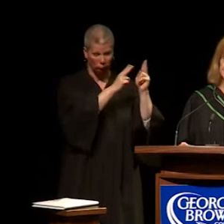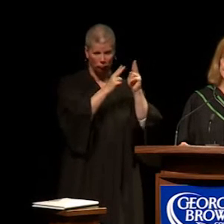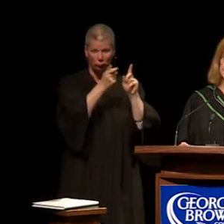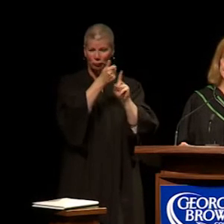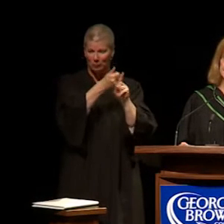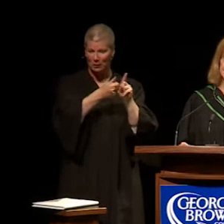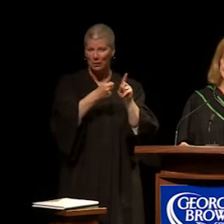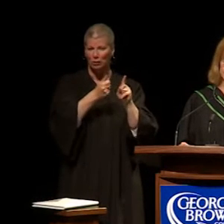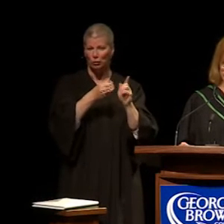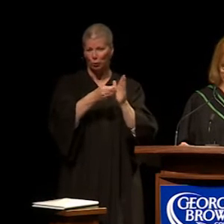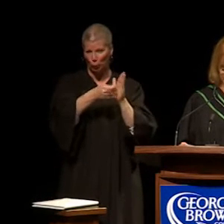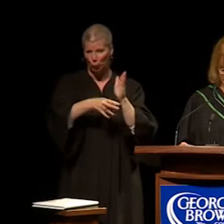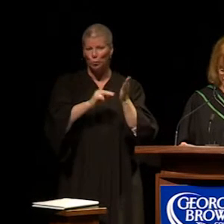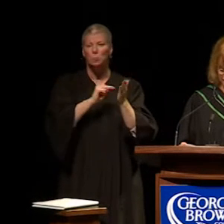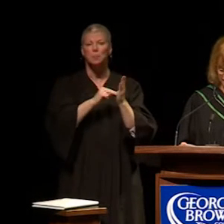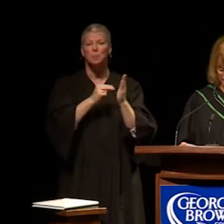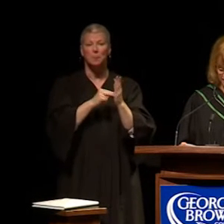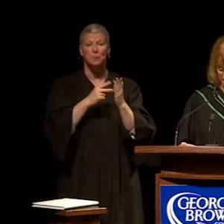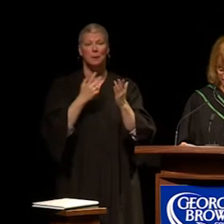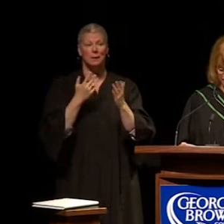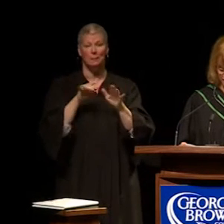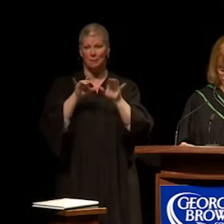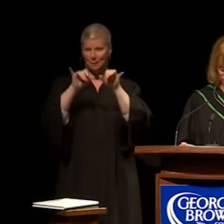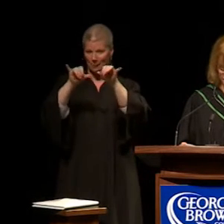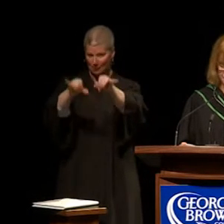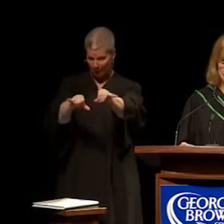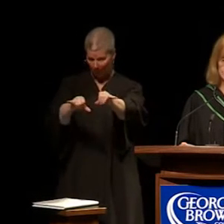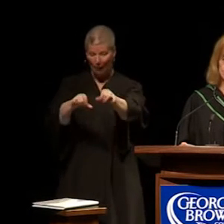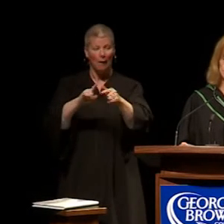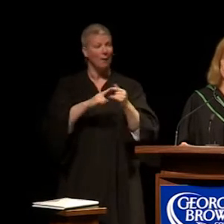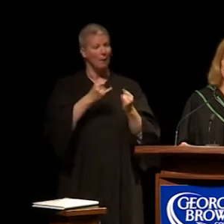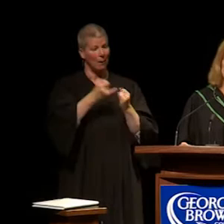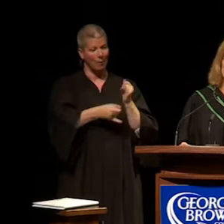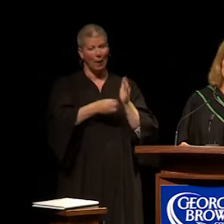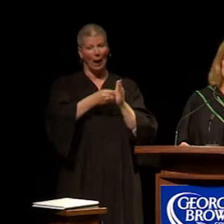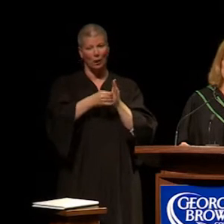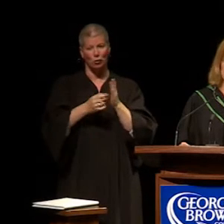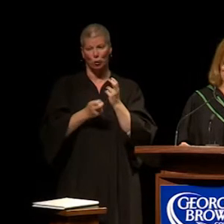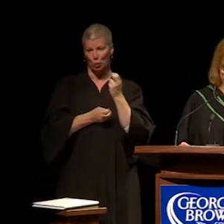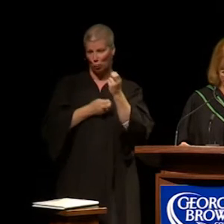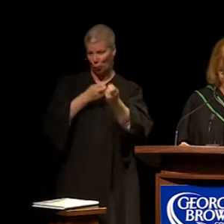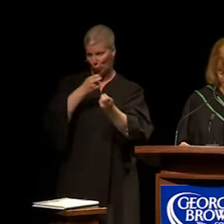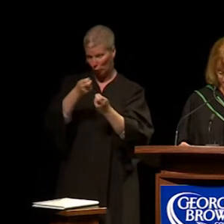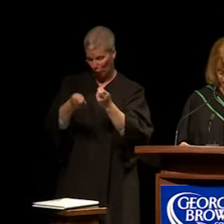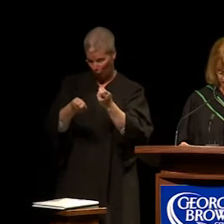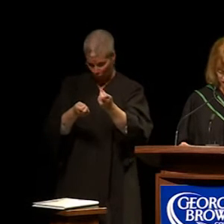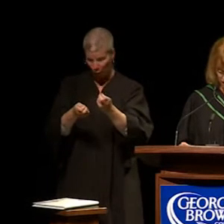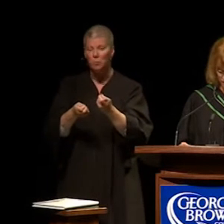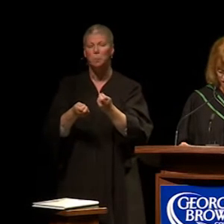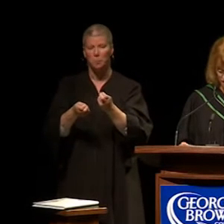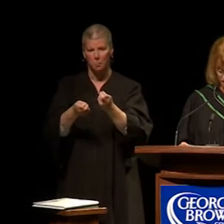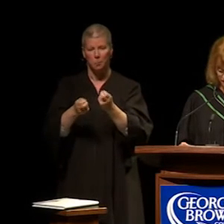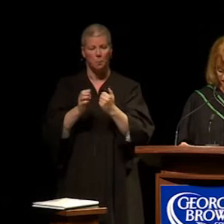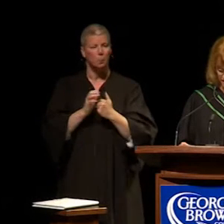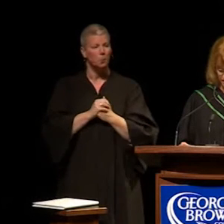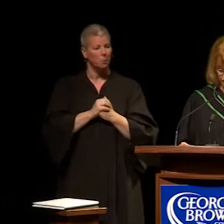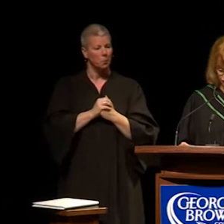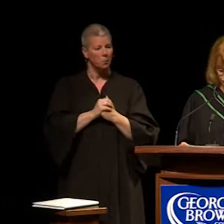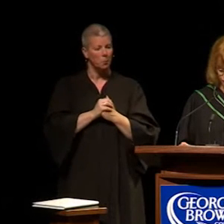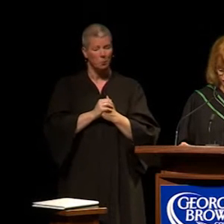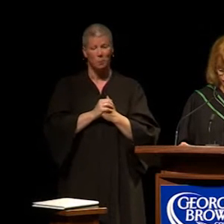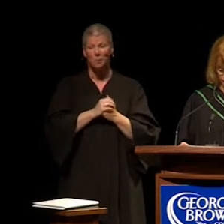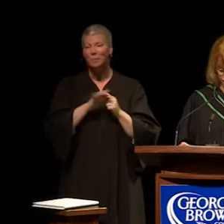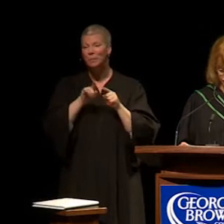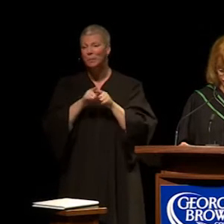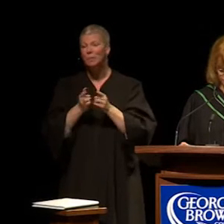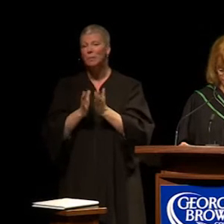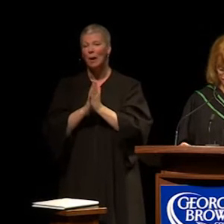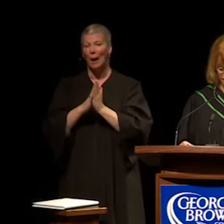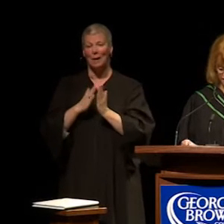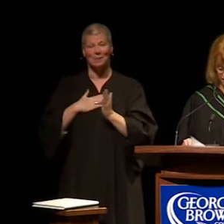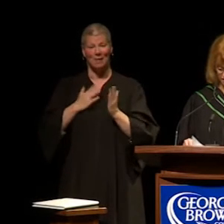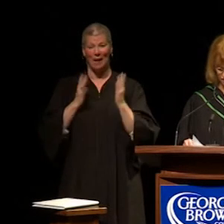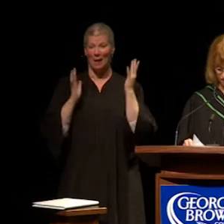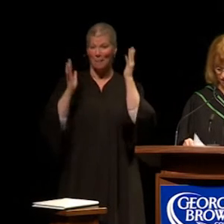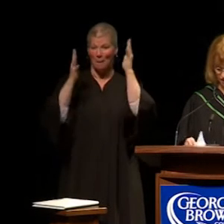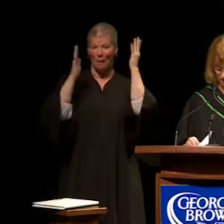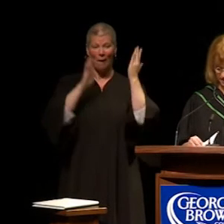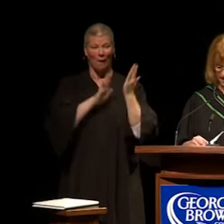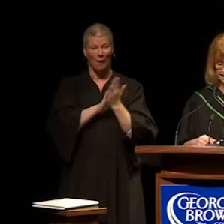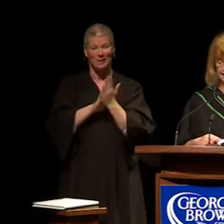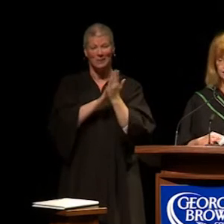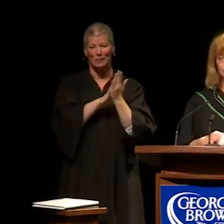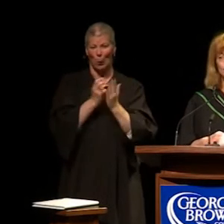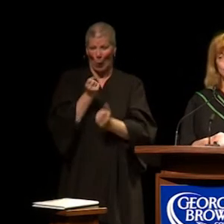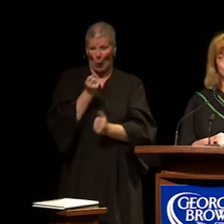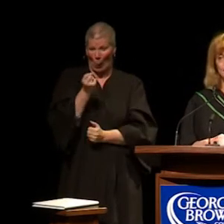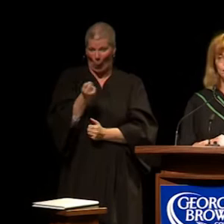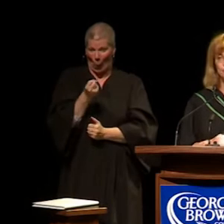in your seats until the last candidate has received her or his credential. We also ask that you withhold your applause until all